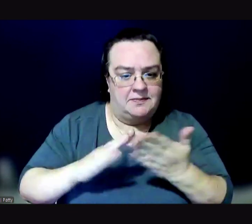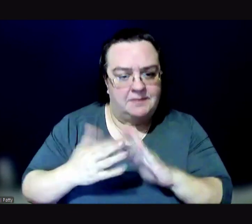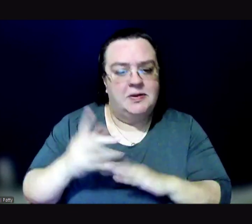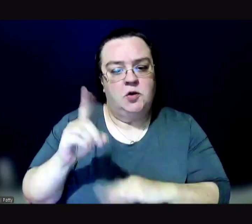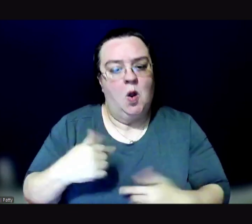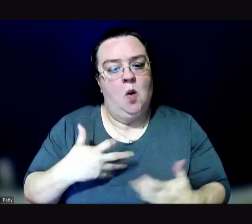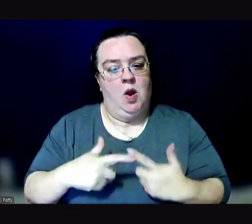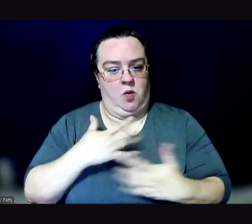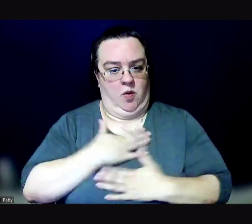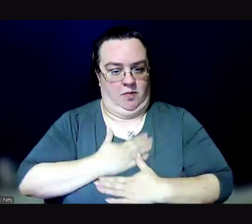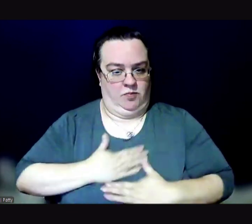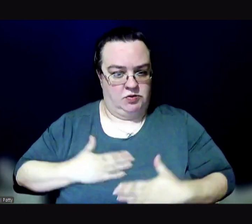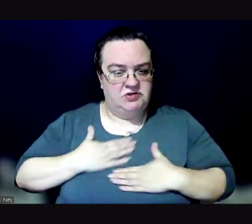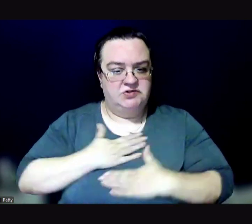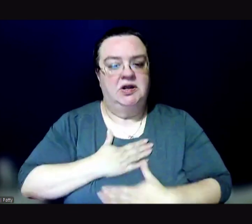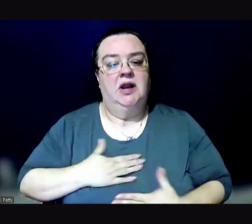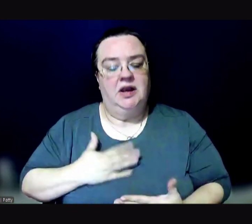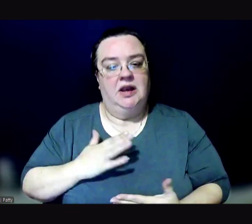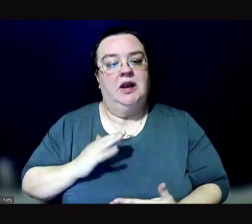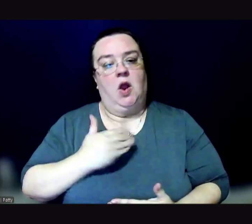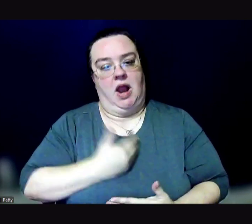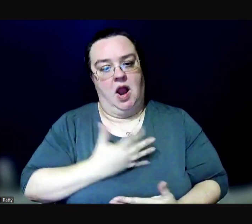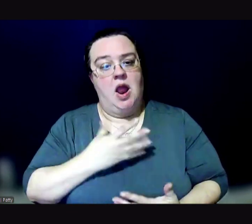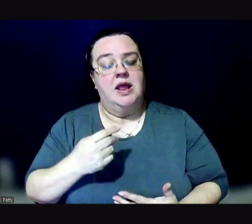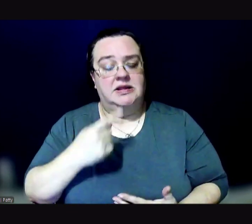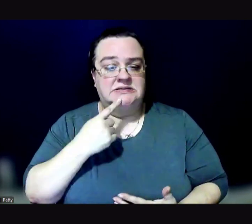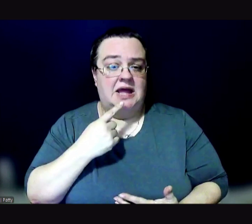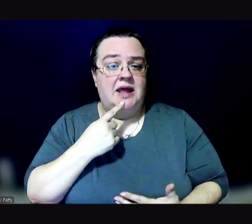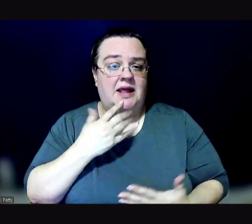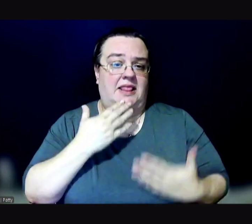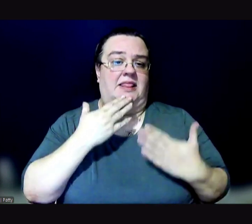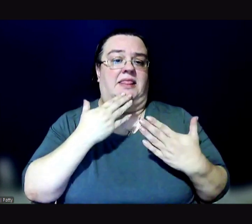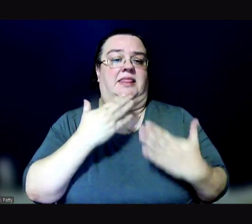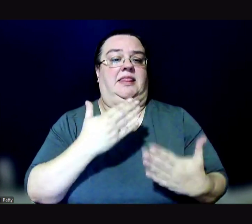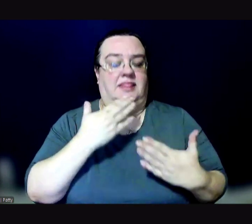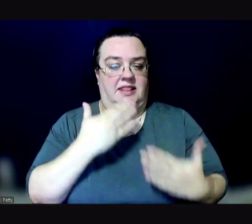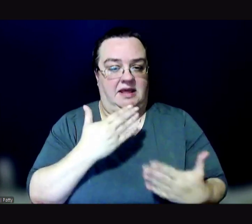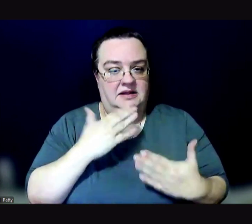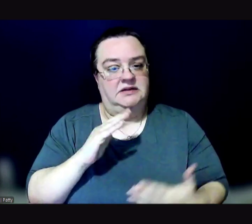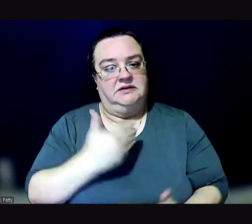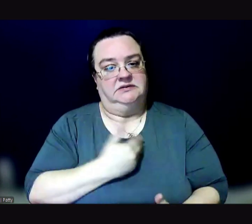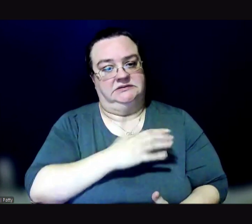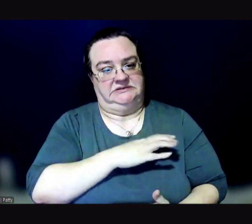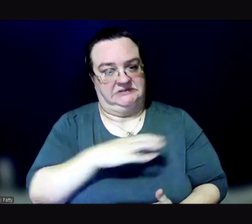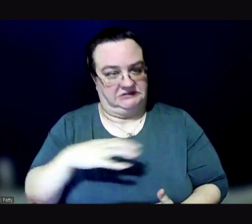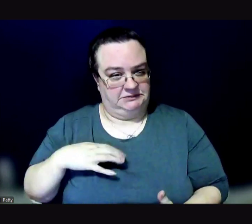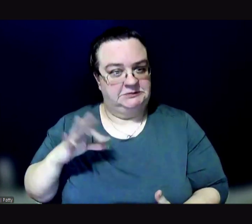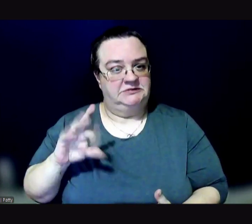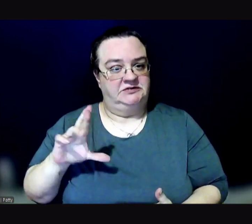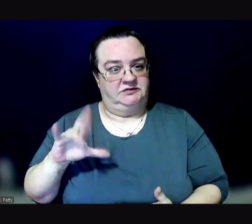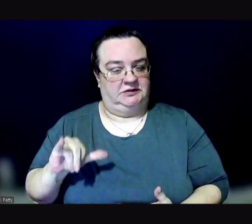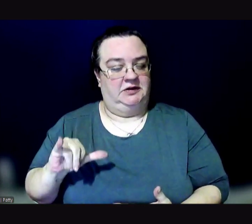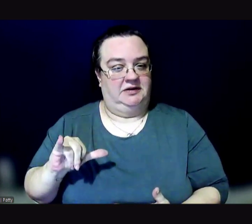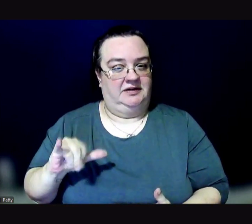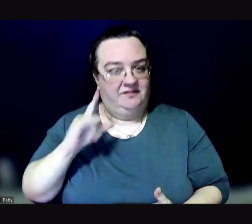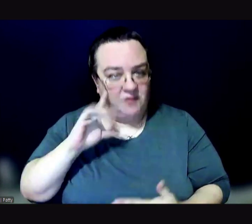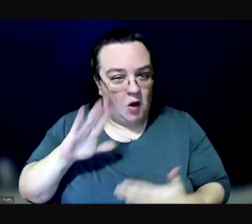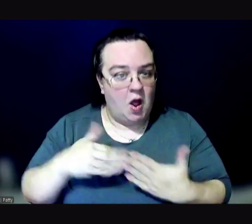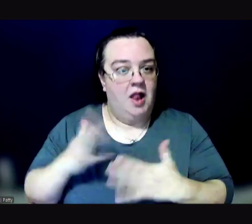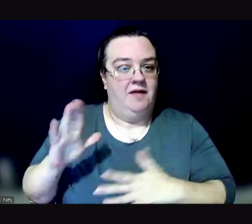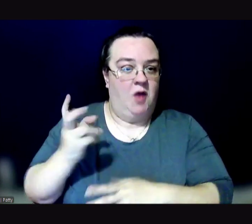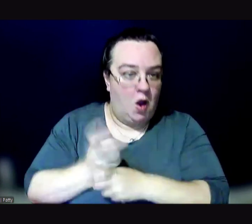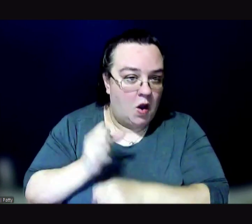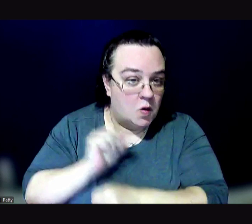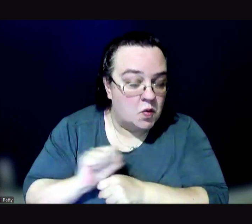and say thank you to our Councilmember Fry for all the hard work you put in, and we